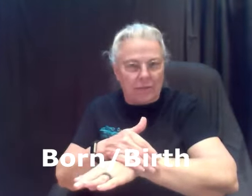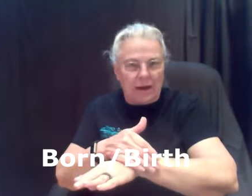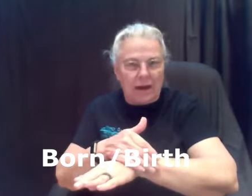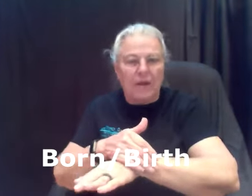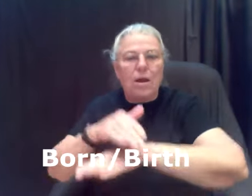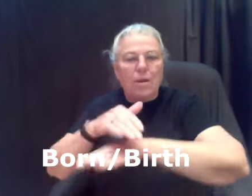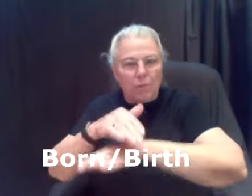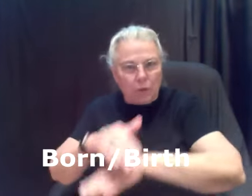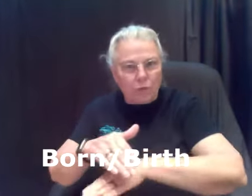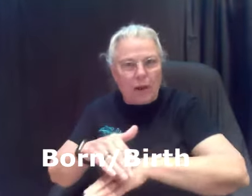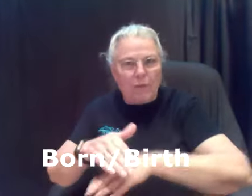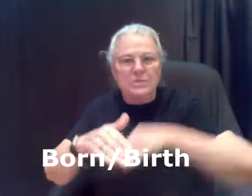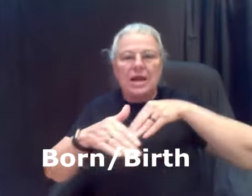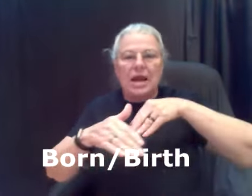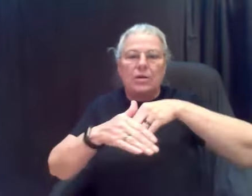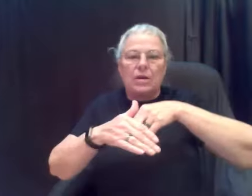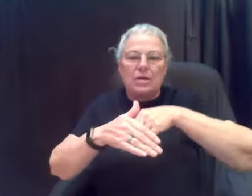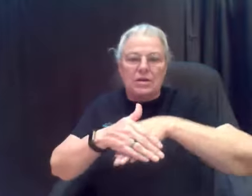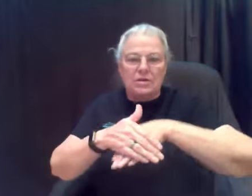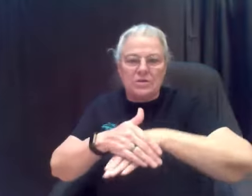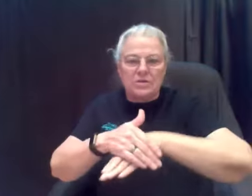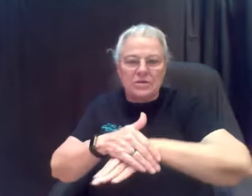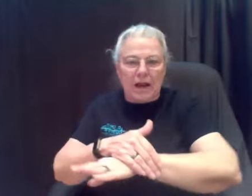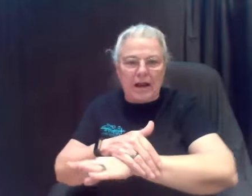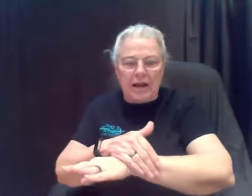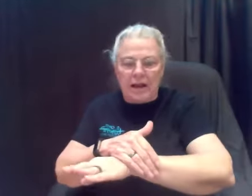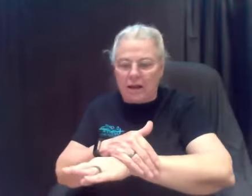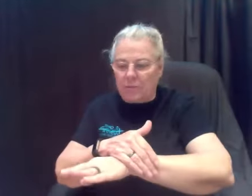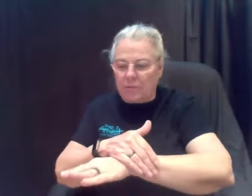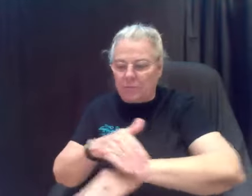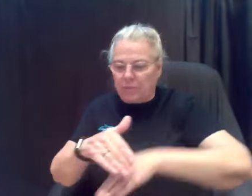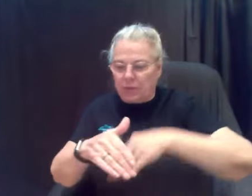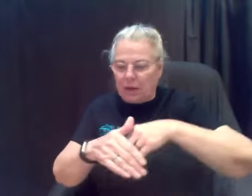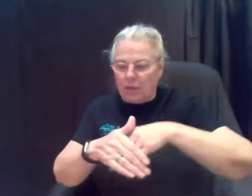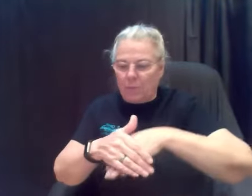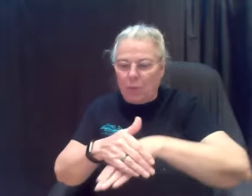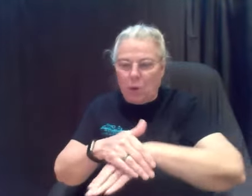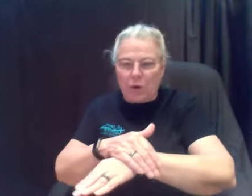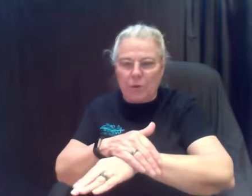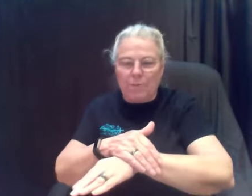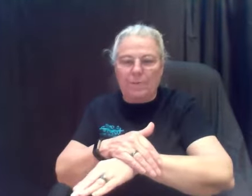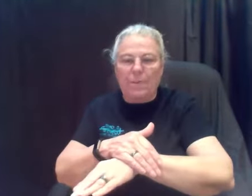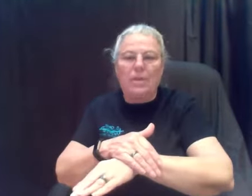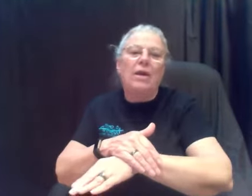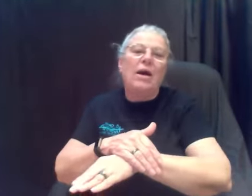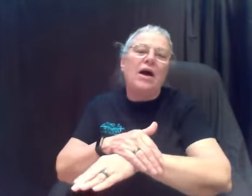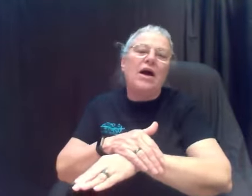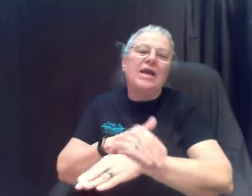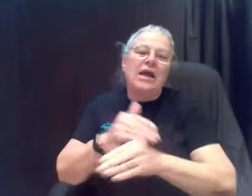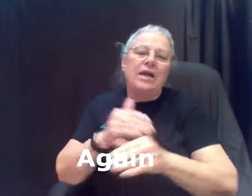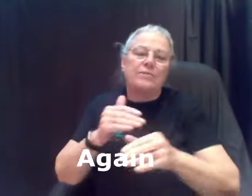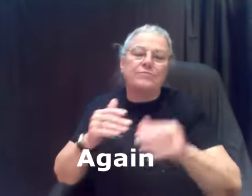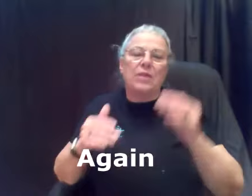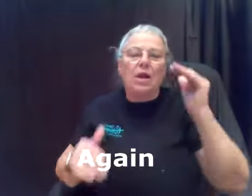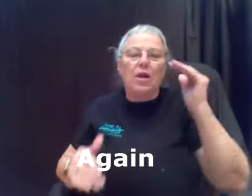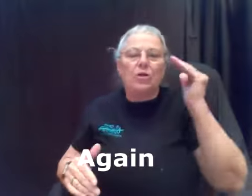hand, both palms down, just sliding out. Born. Again, your